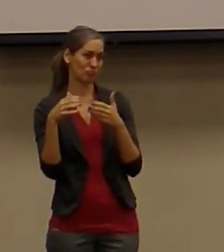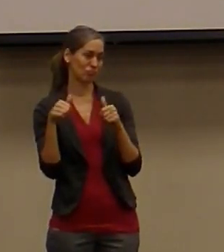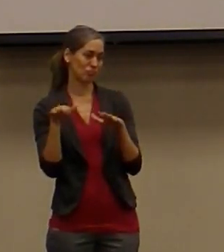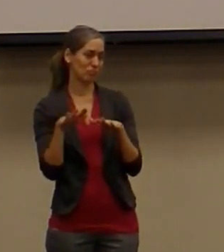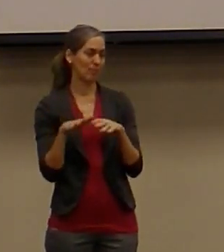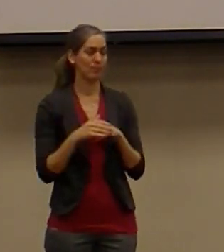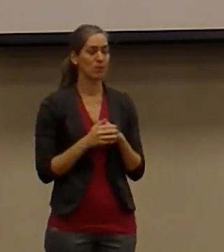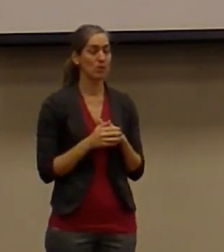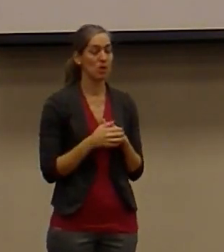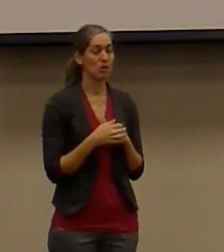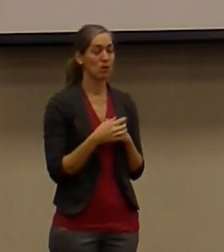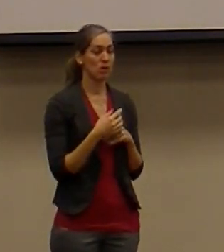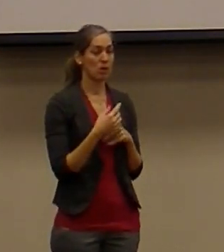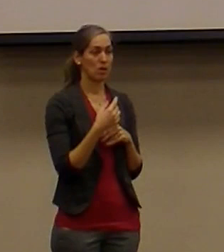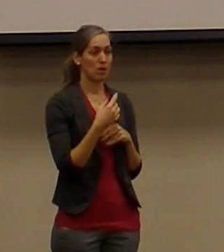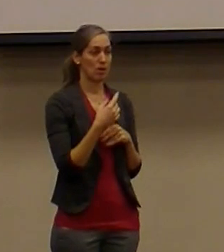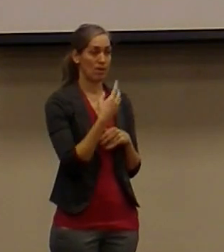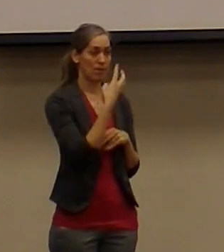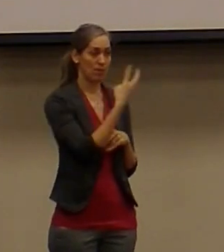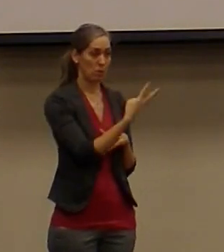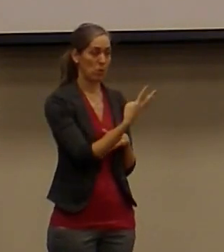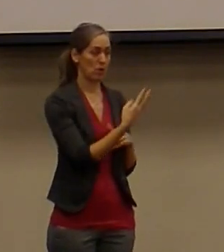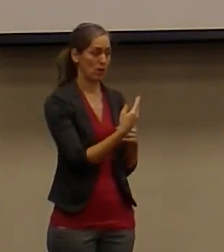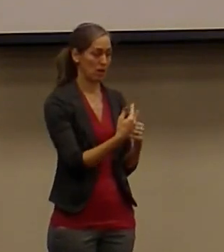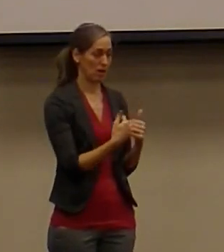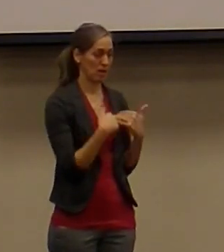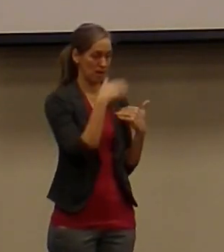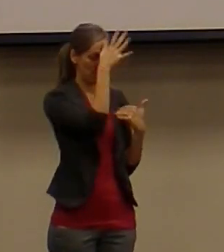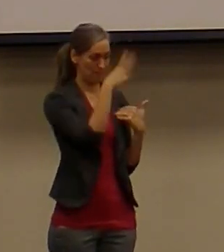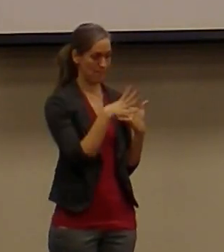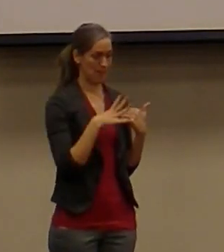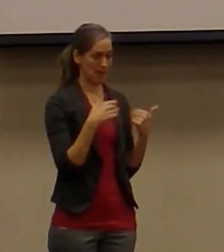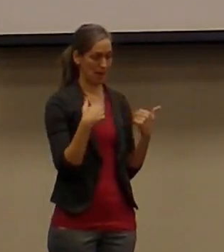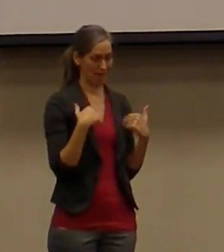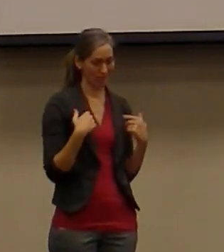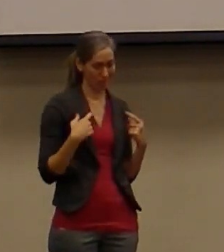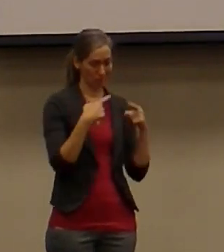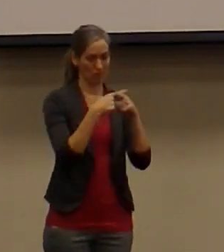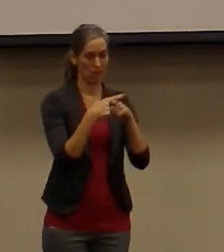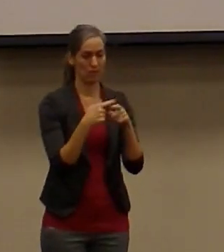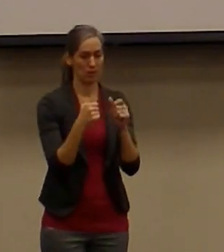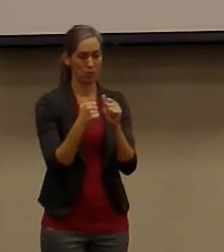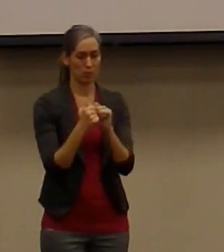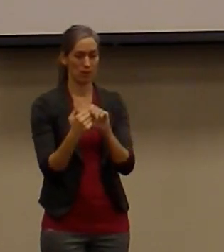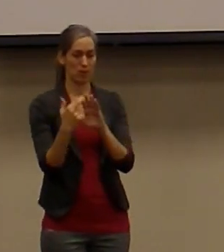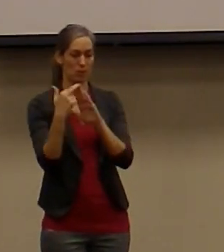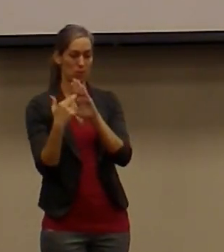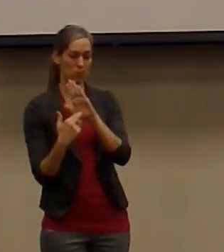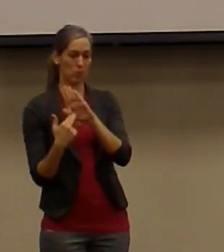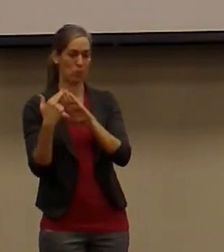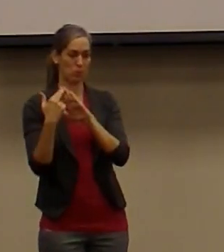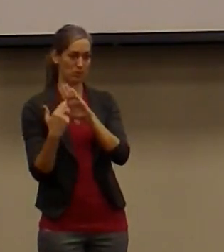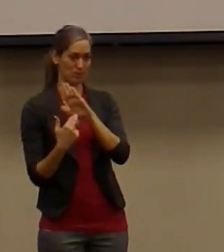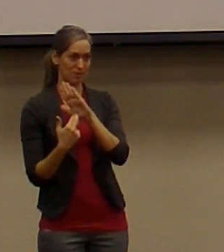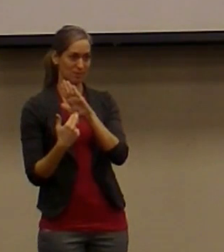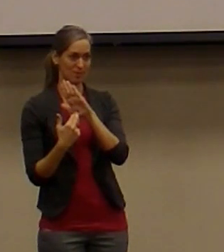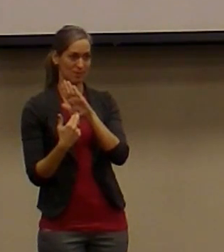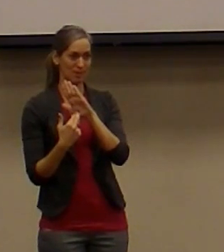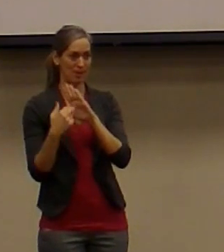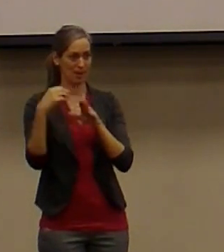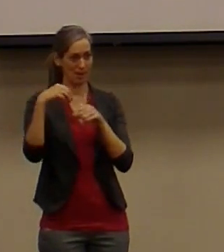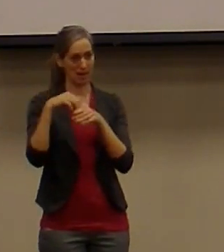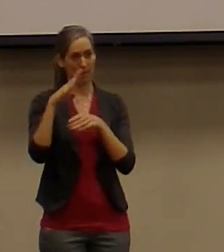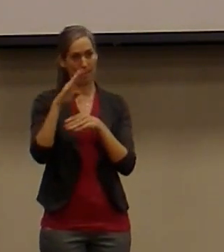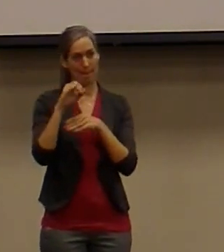that particularly four of them have with some of the rules and regulations of the court of Babylon, in which we